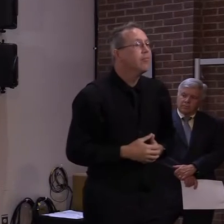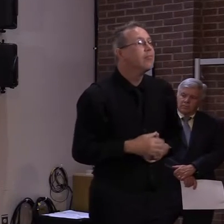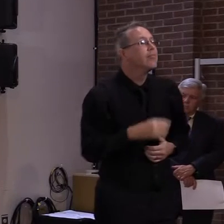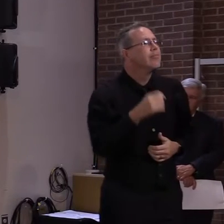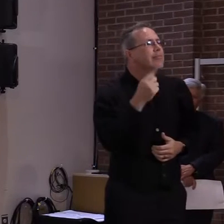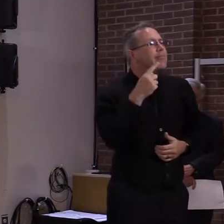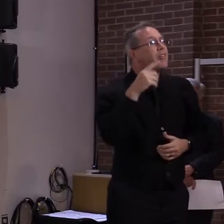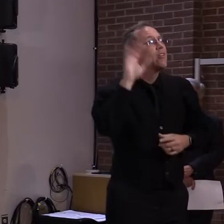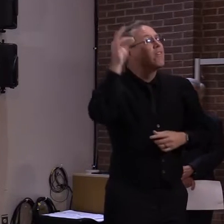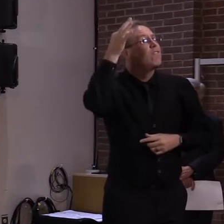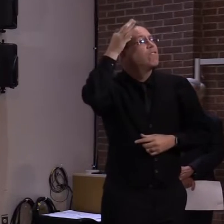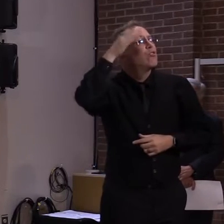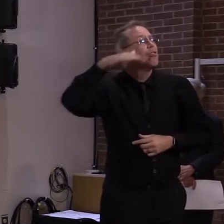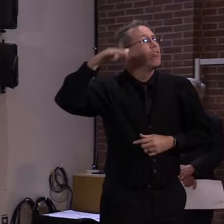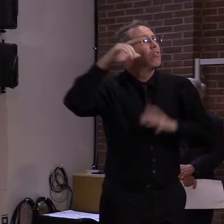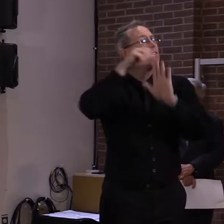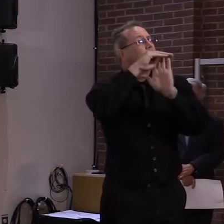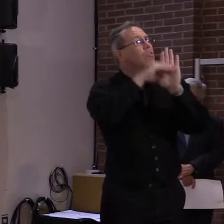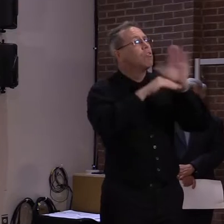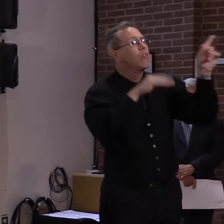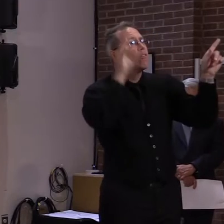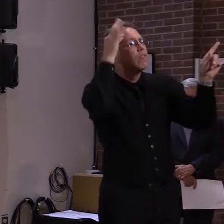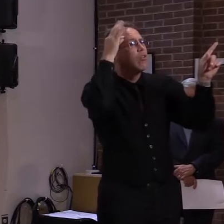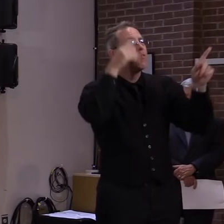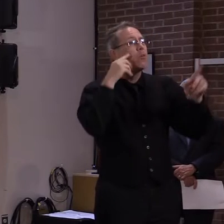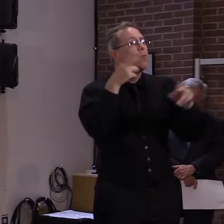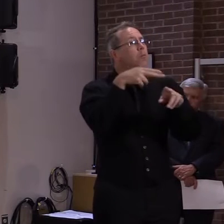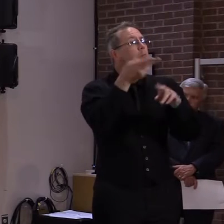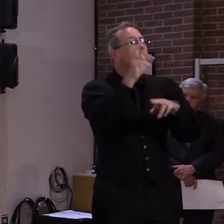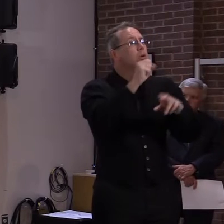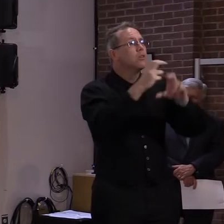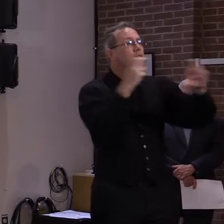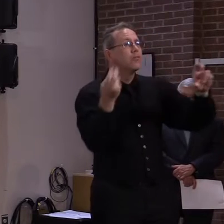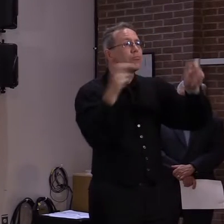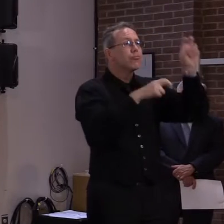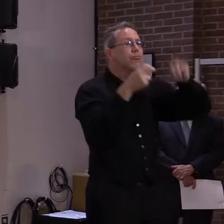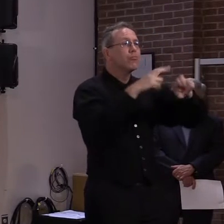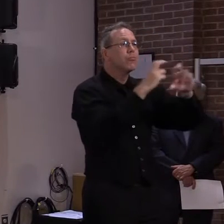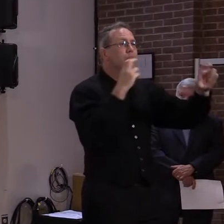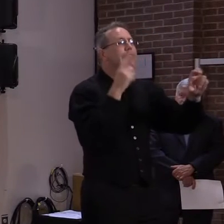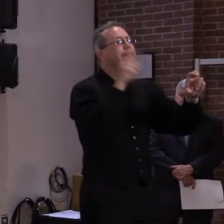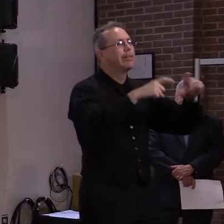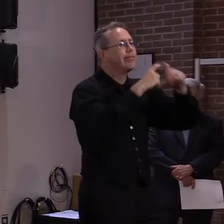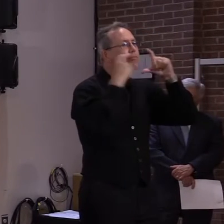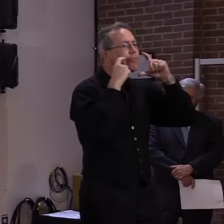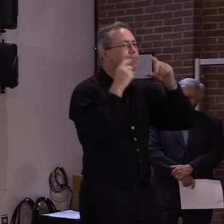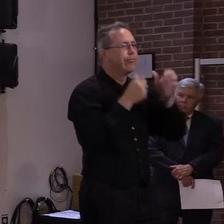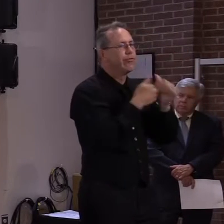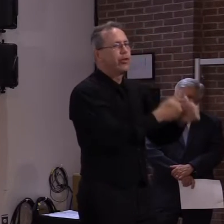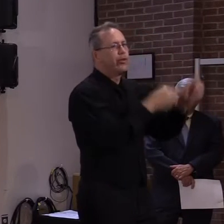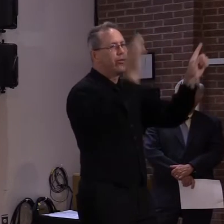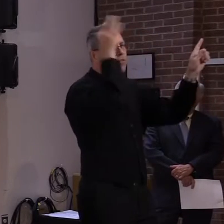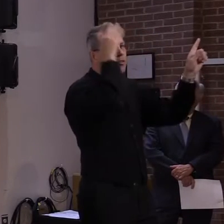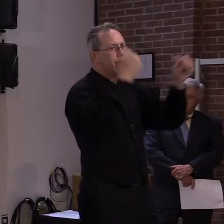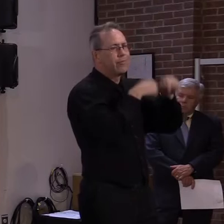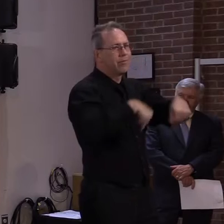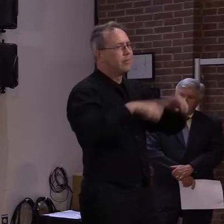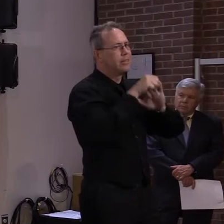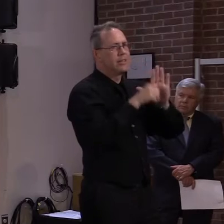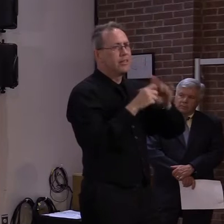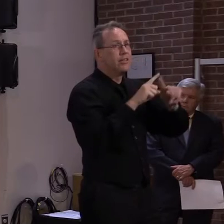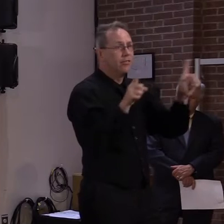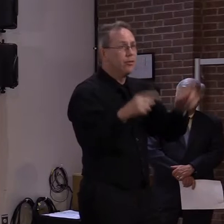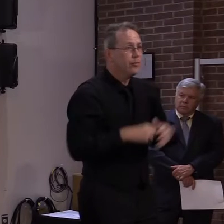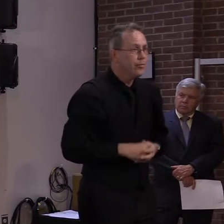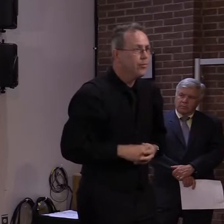everyone. So, for those folks who don't think we have any masking recommendations in place, that's